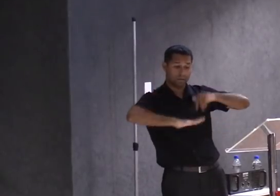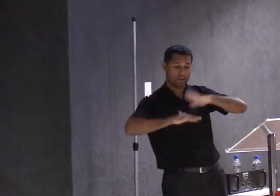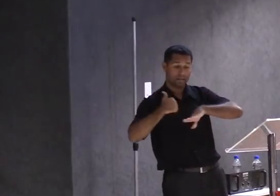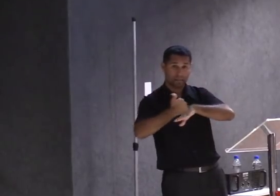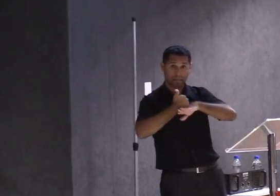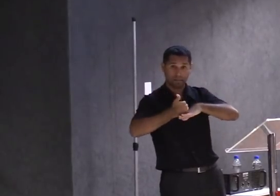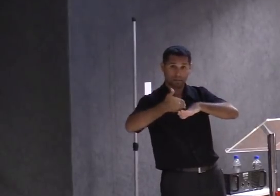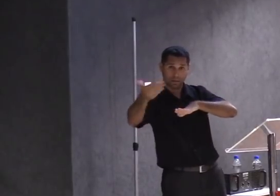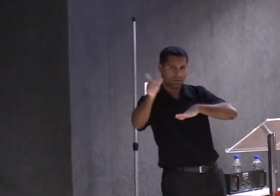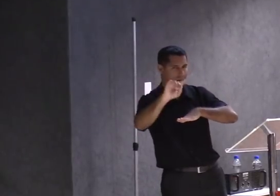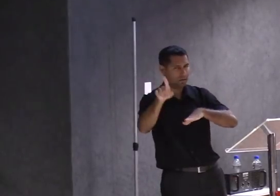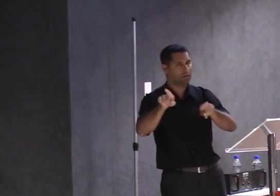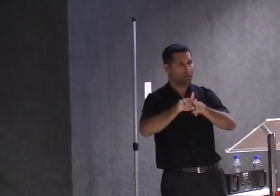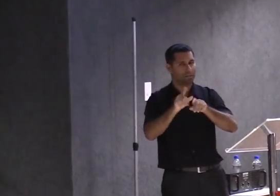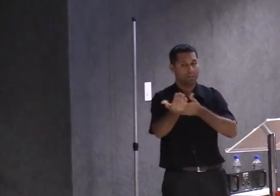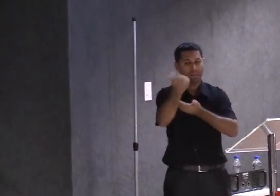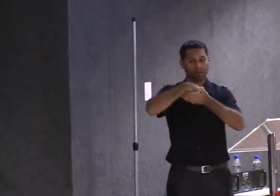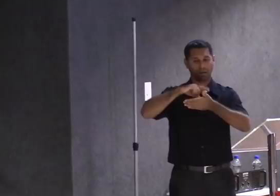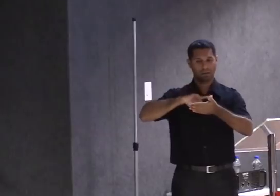questões pessoais.